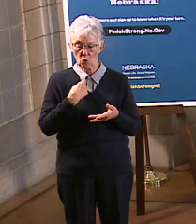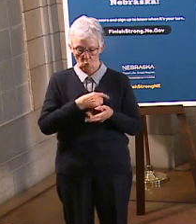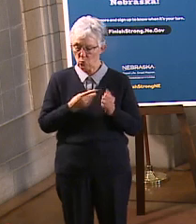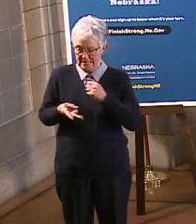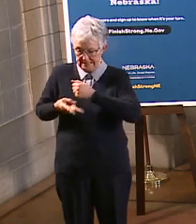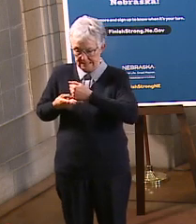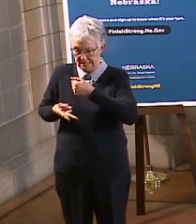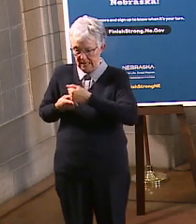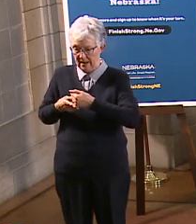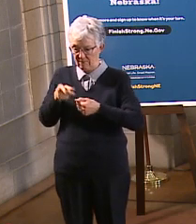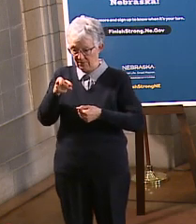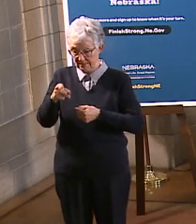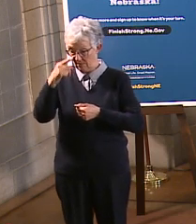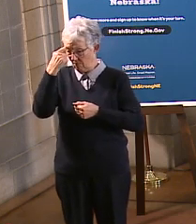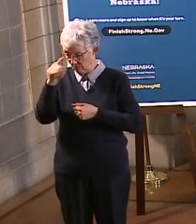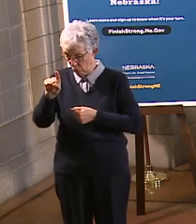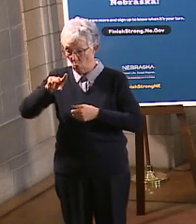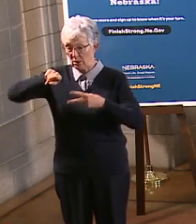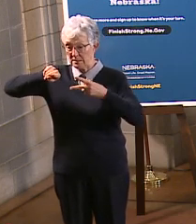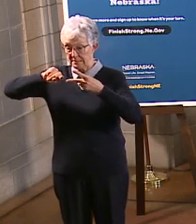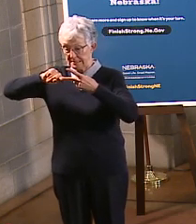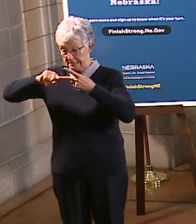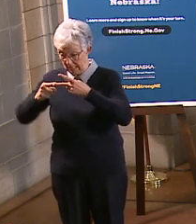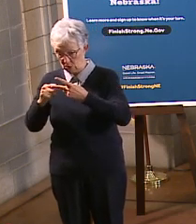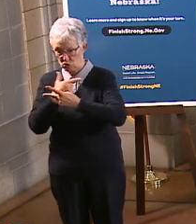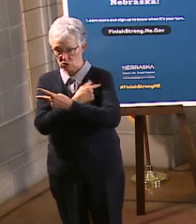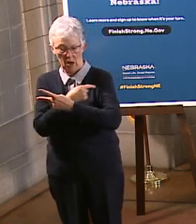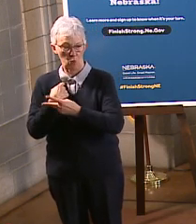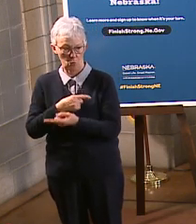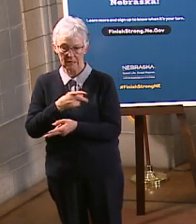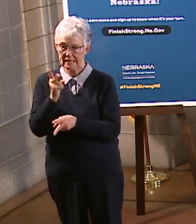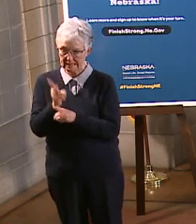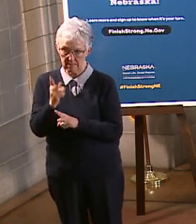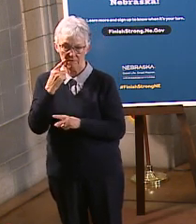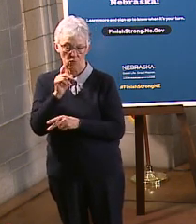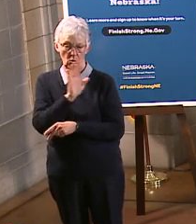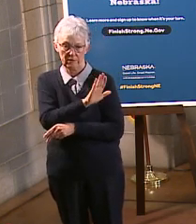fully vaccinated, has that full immunity when they get that second dose.